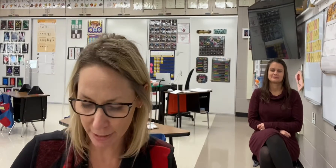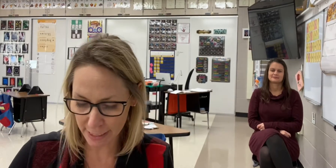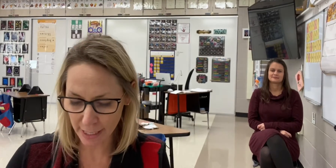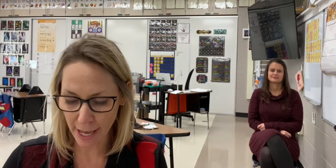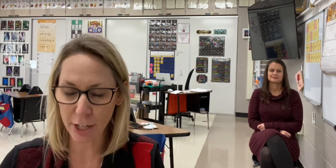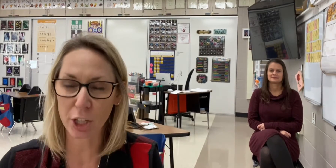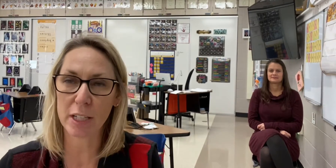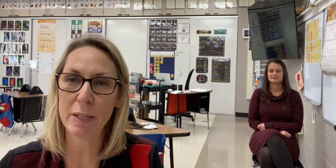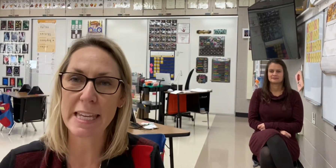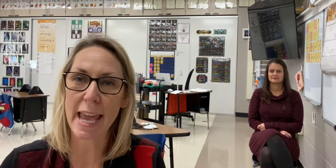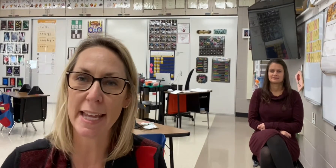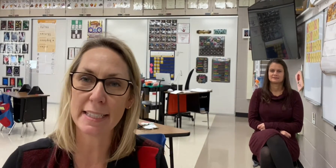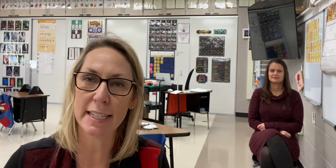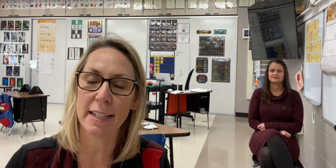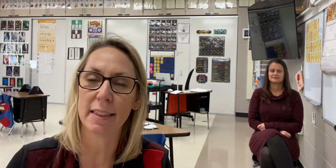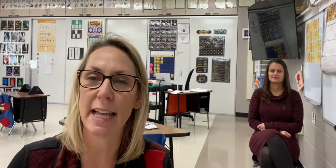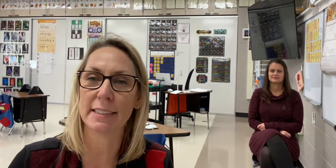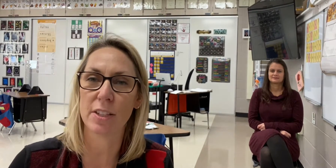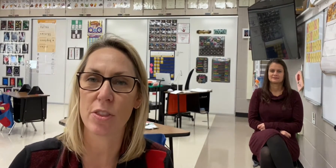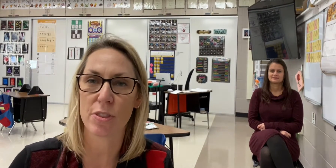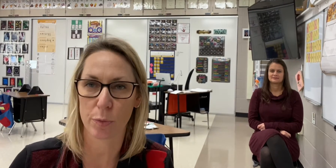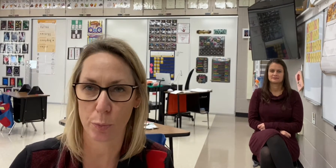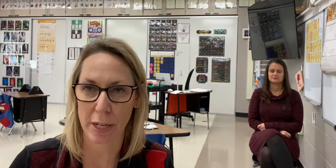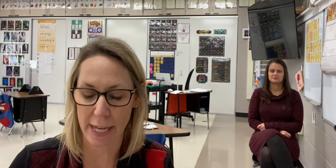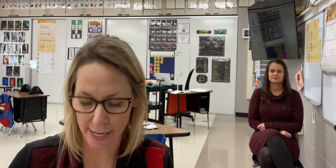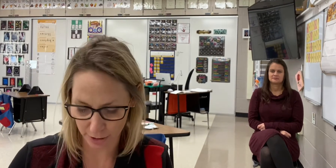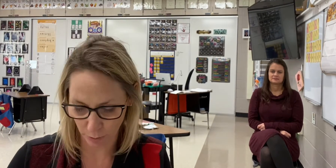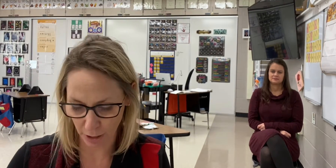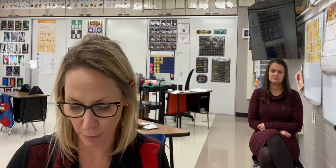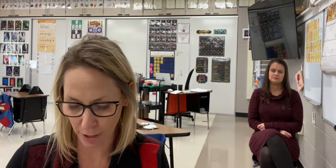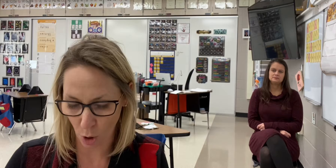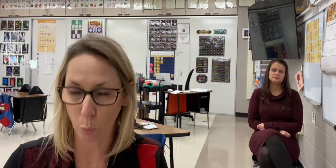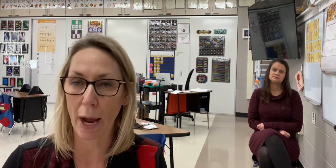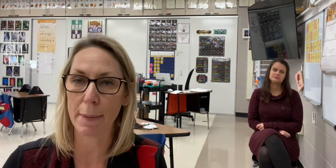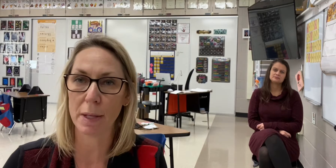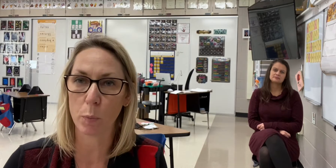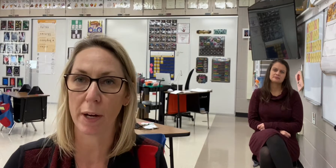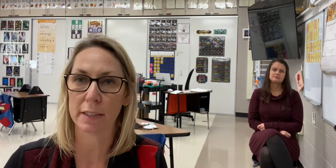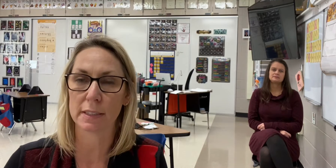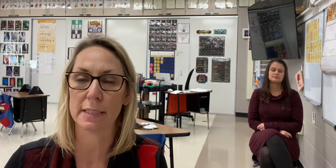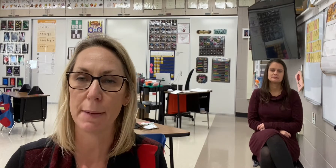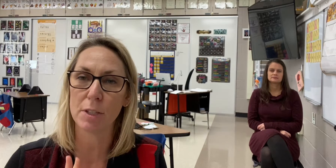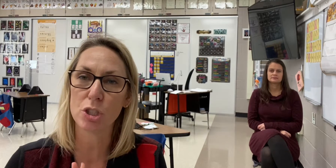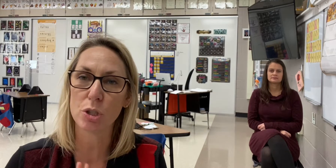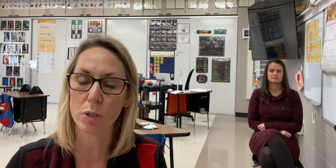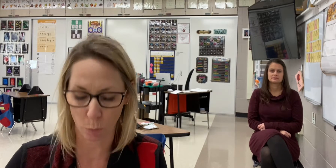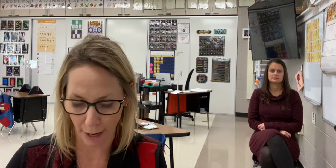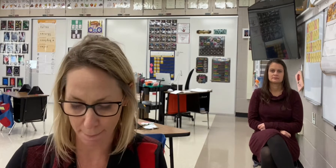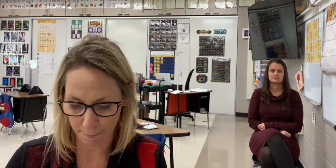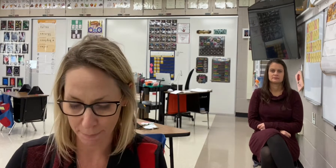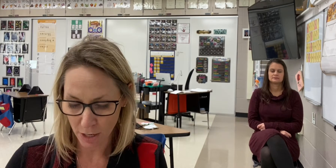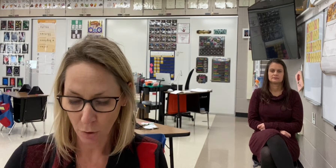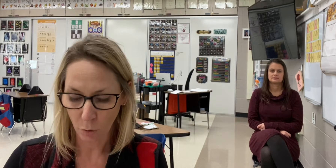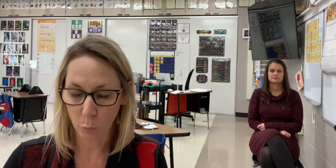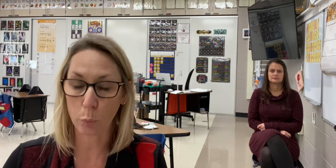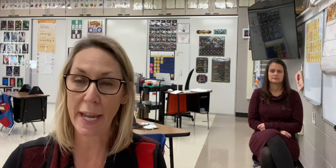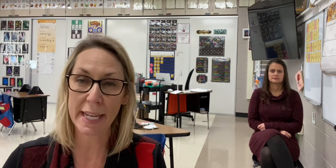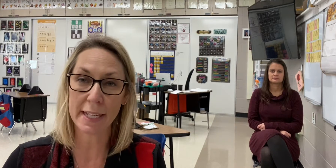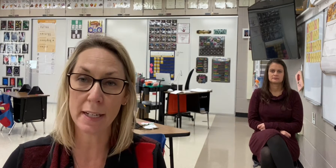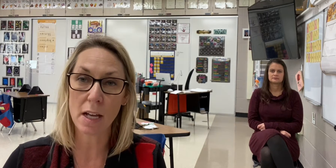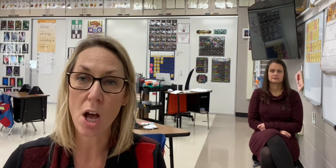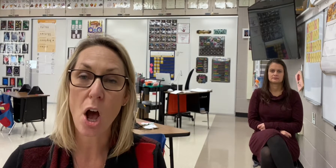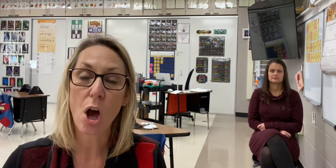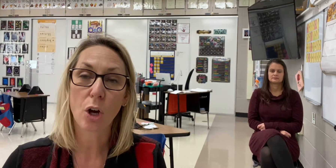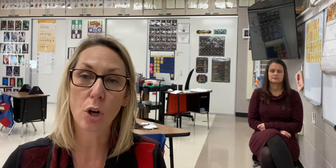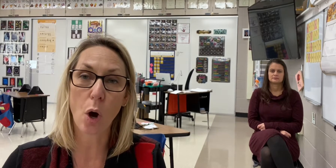Hi everybody, Heggerty Week 18, Lesson 3. So here we go, rhyming words. Name the two that rhyme.